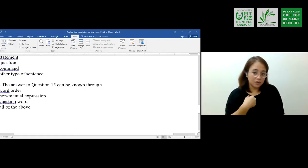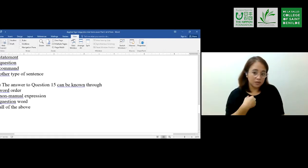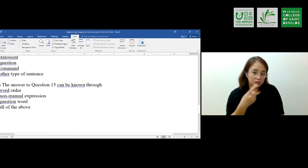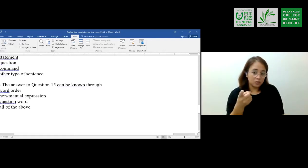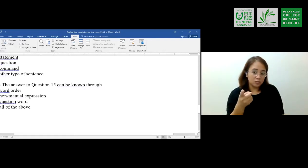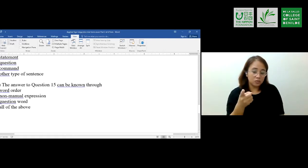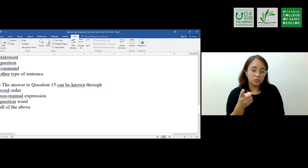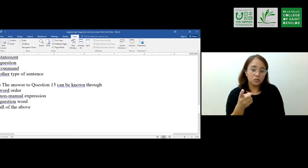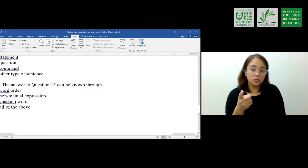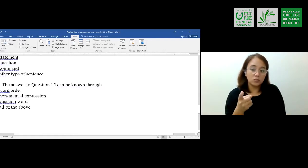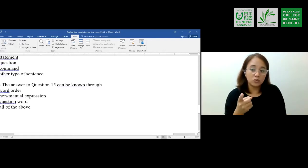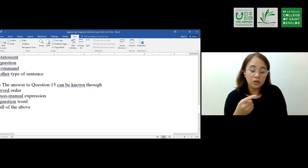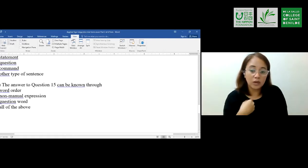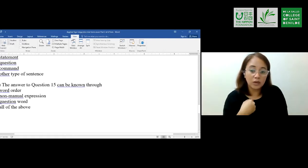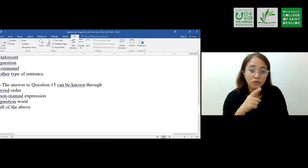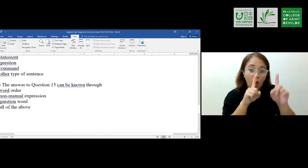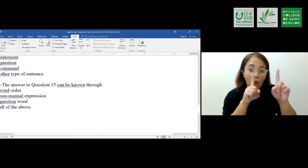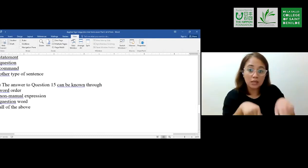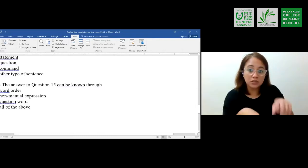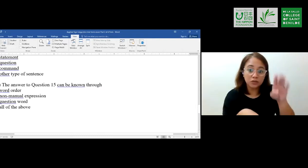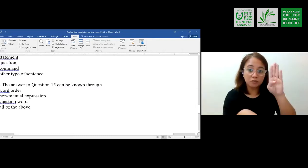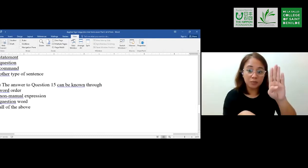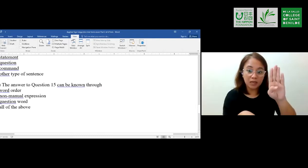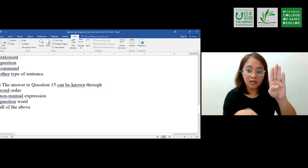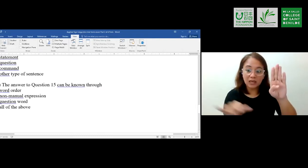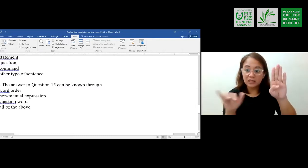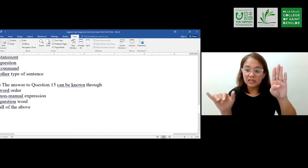you answered B, or like Peebs, you answered all of the above,